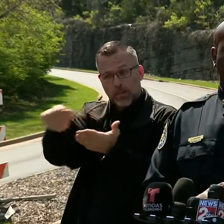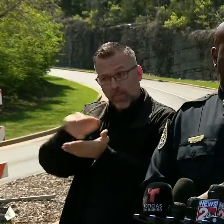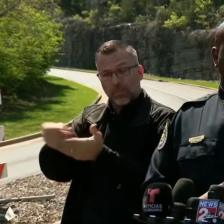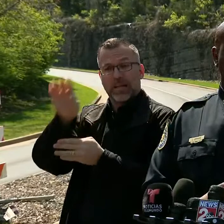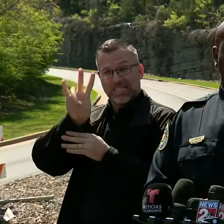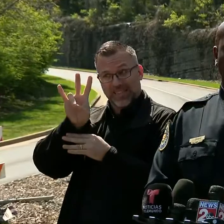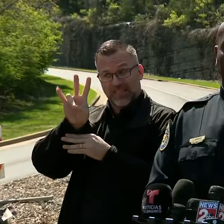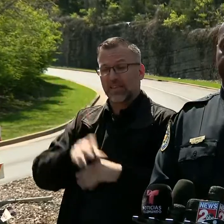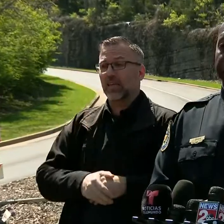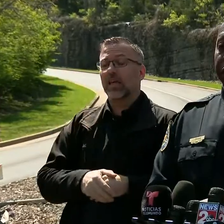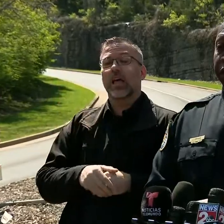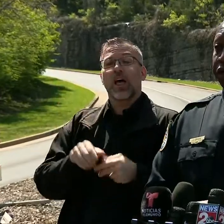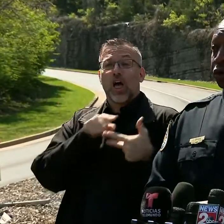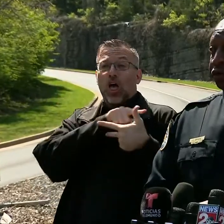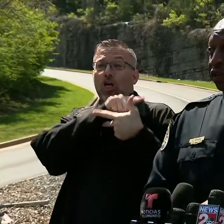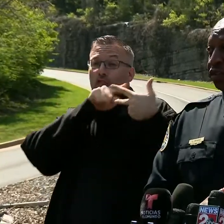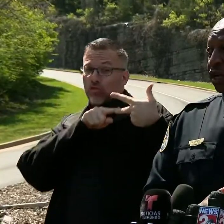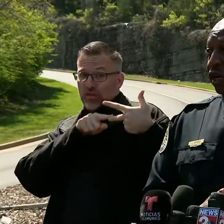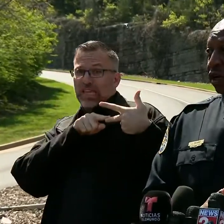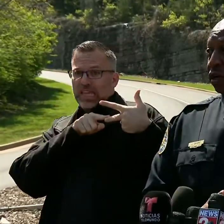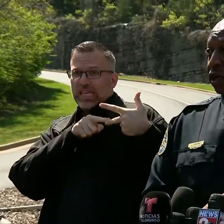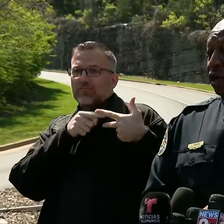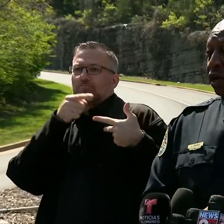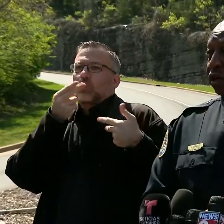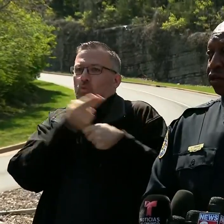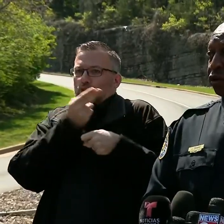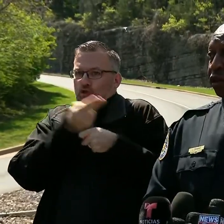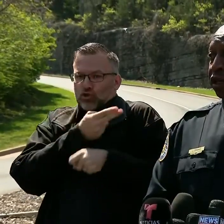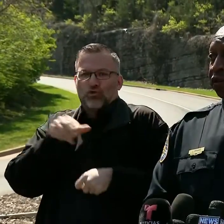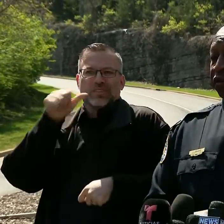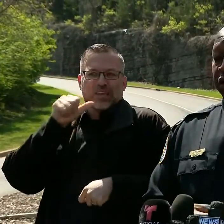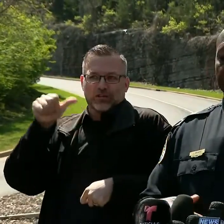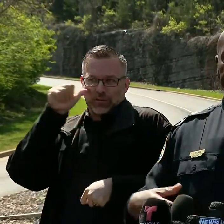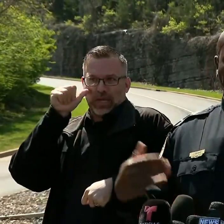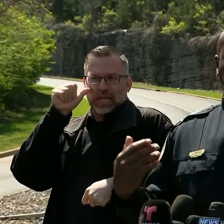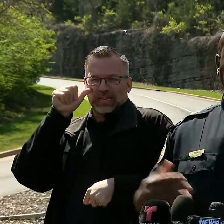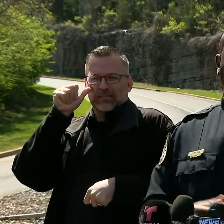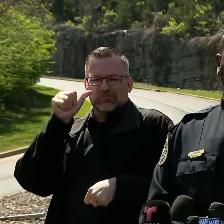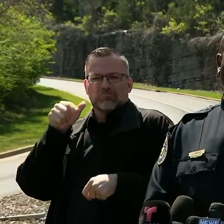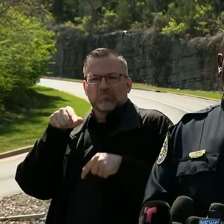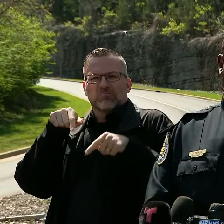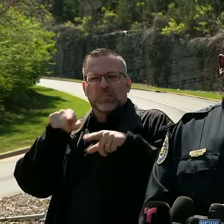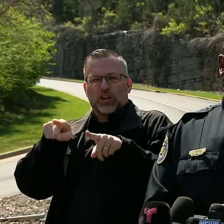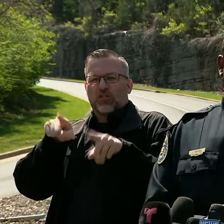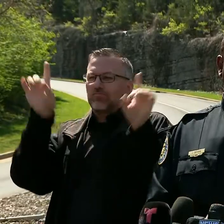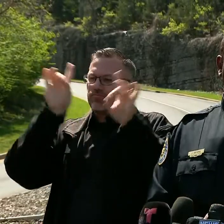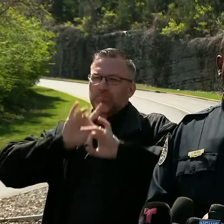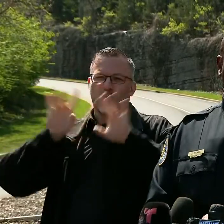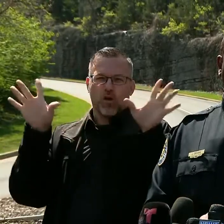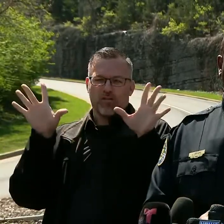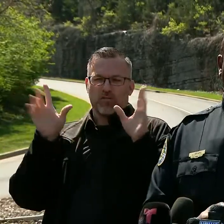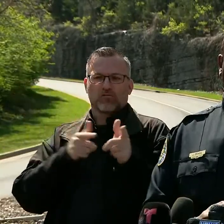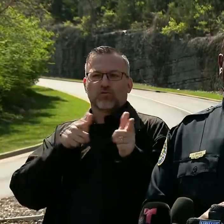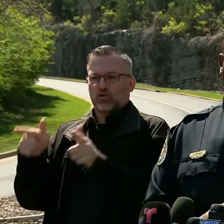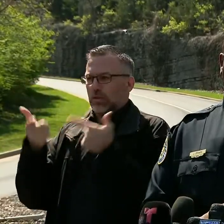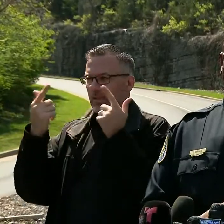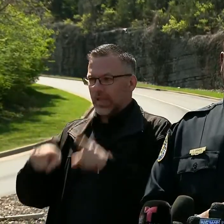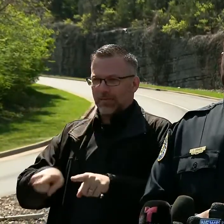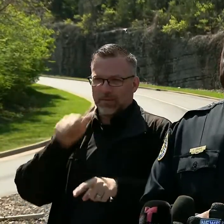of those weapons were used yesterday during this horrific tragedy that